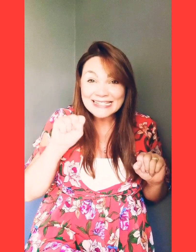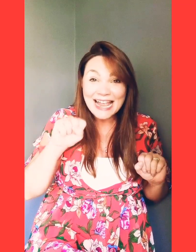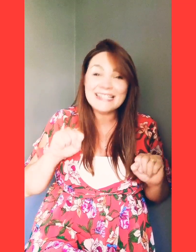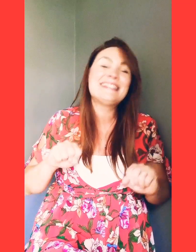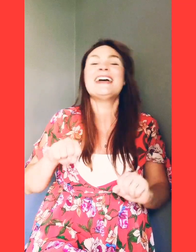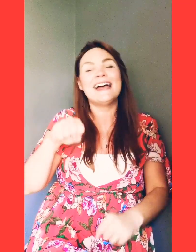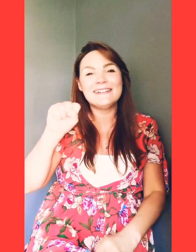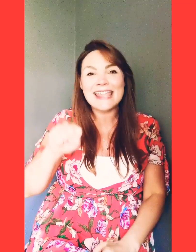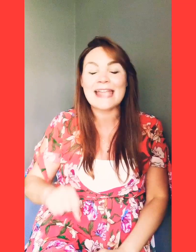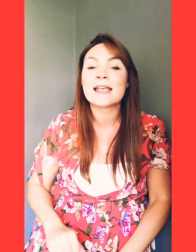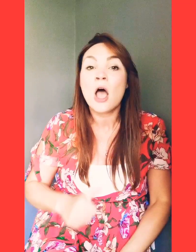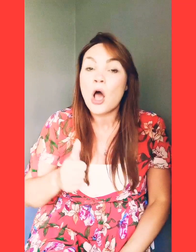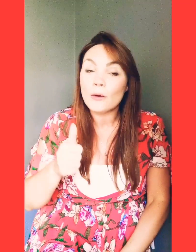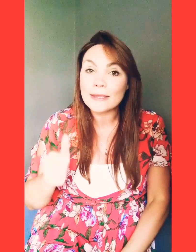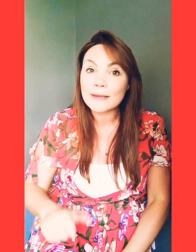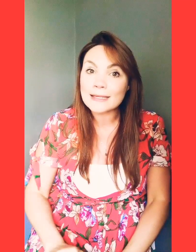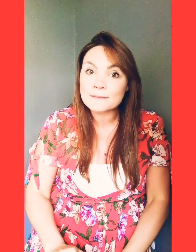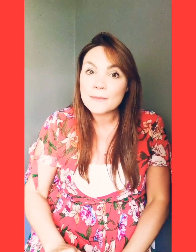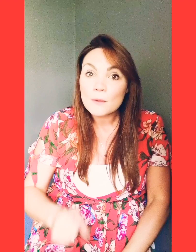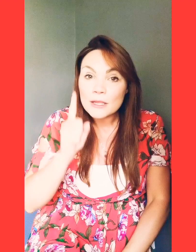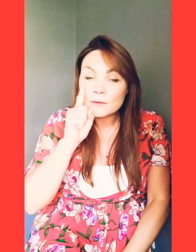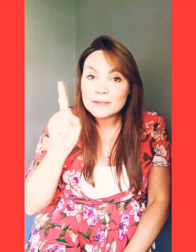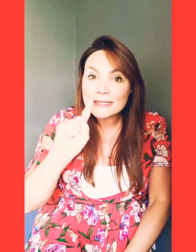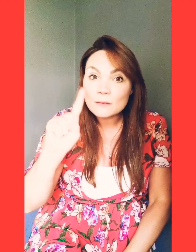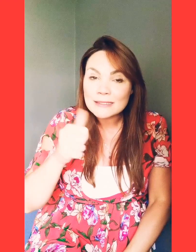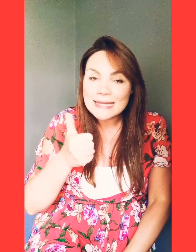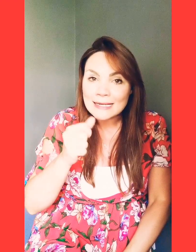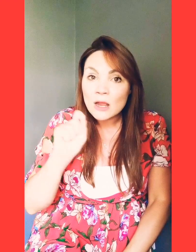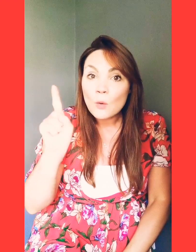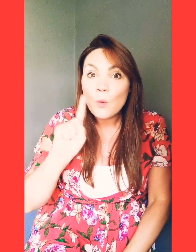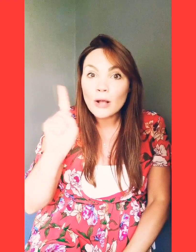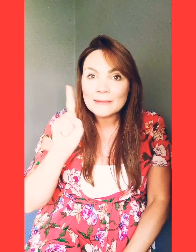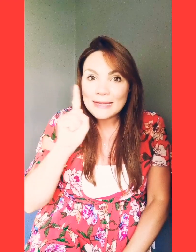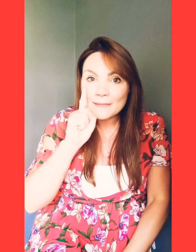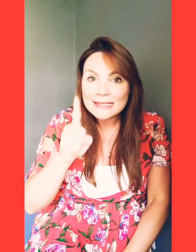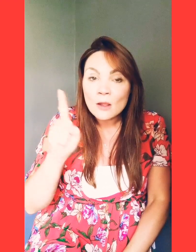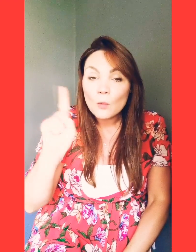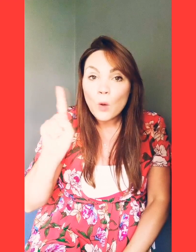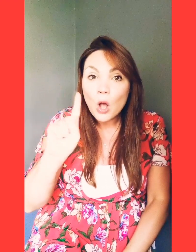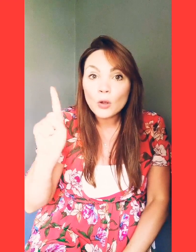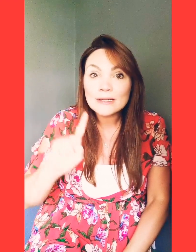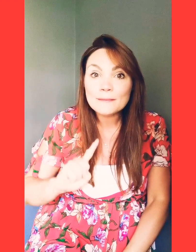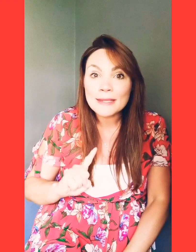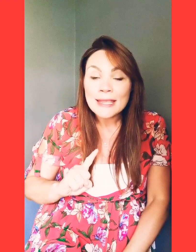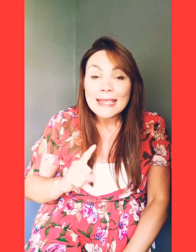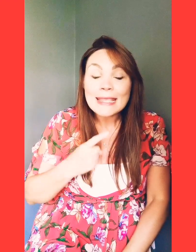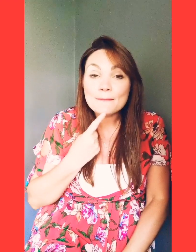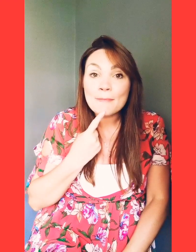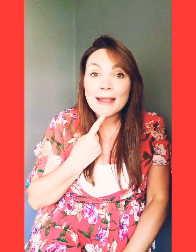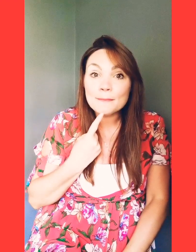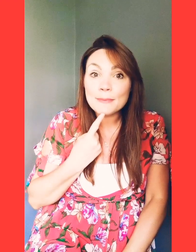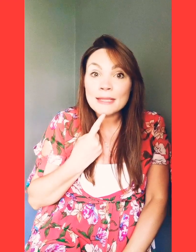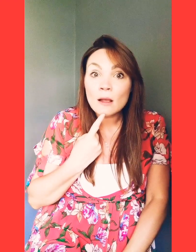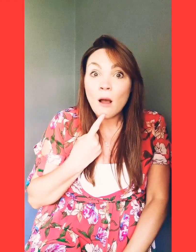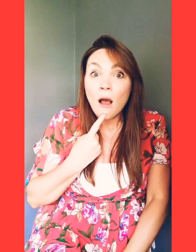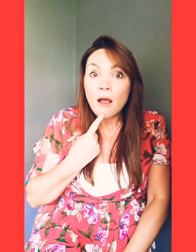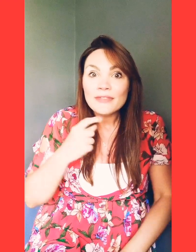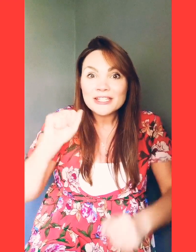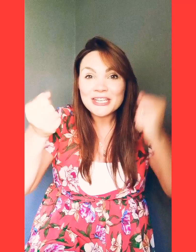I do. Yes. Okay, you guys. We're going to see what's next. What could it be? Let me see. What could it be? It might be the